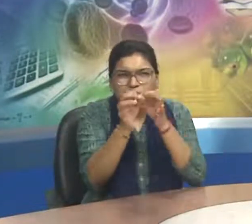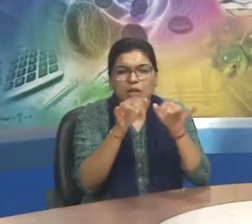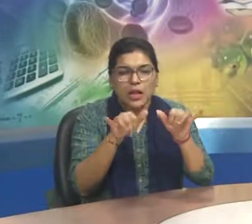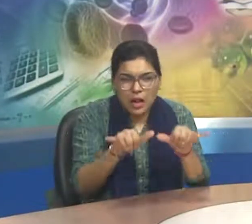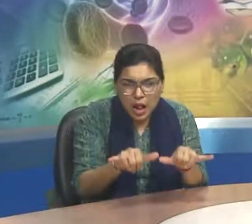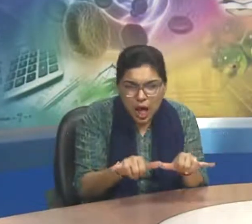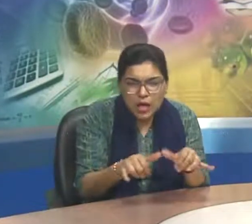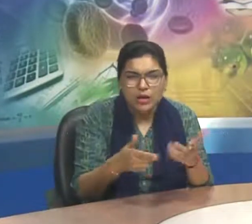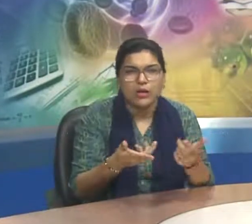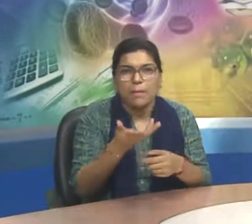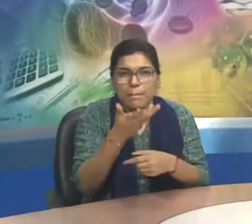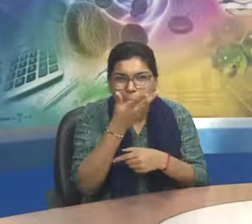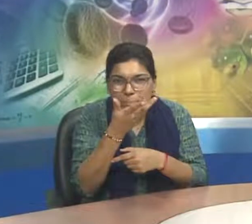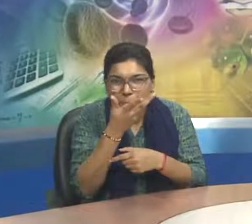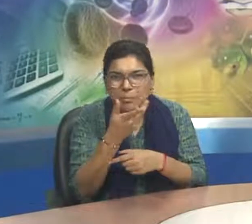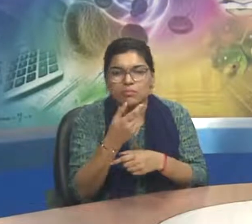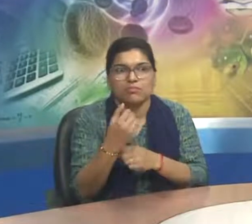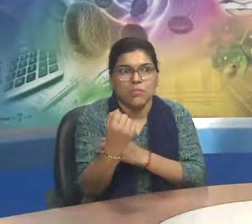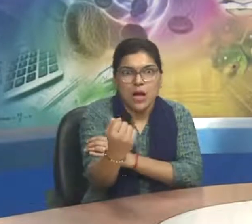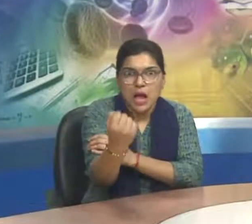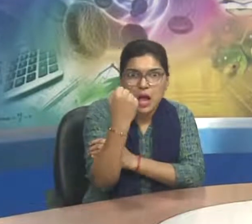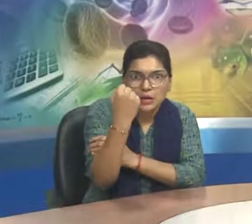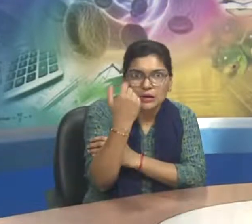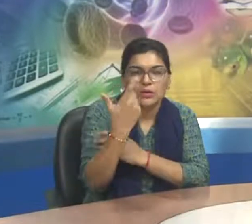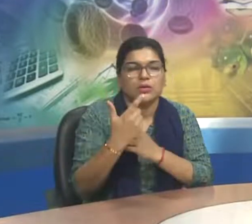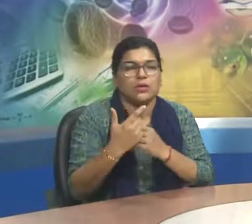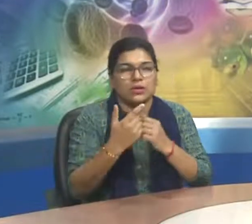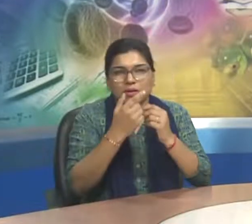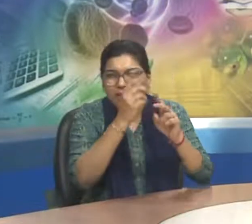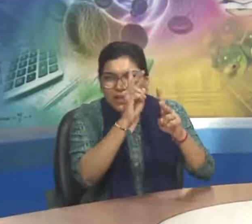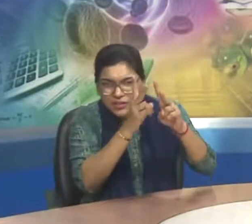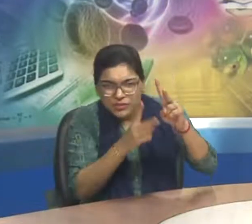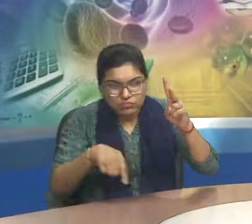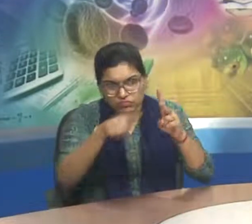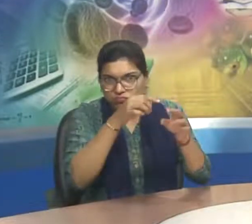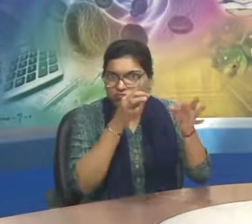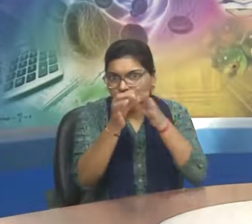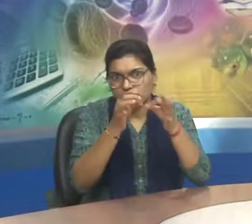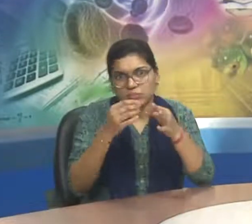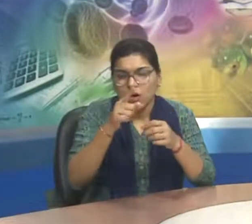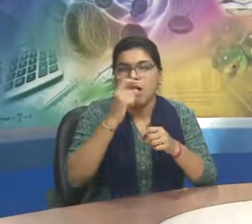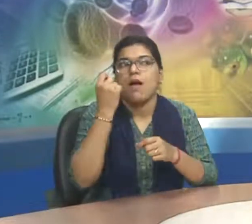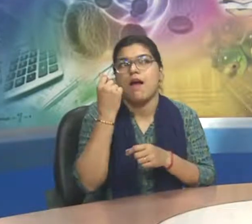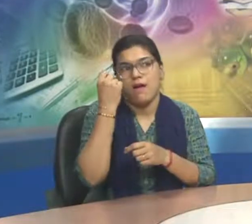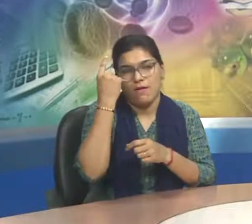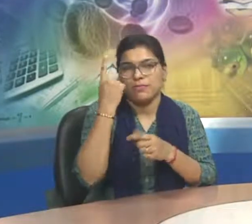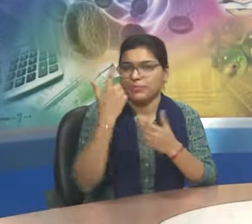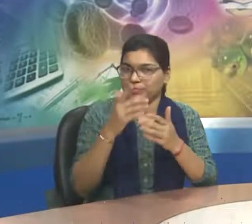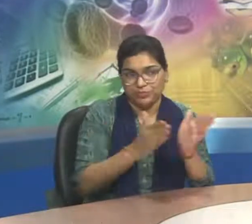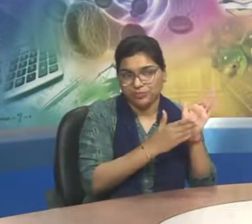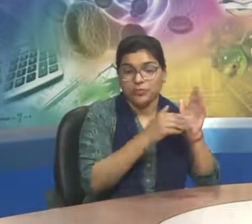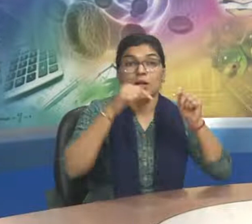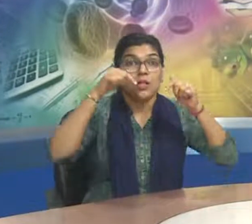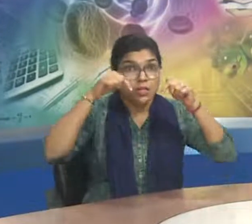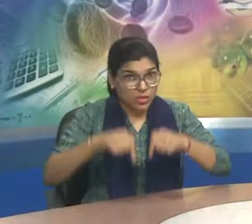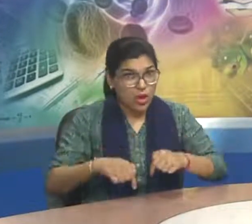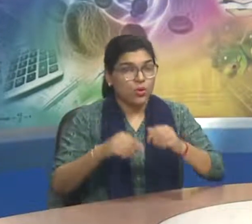We have understood land, water, energy and the different names